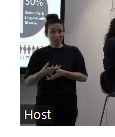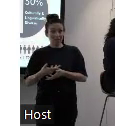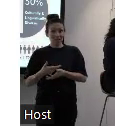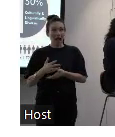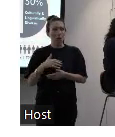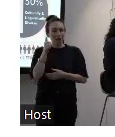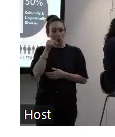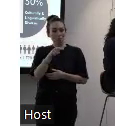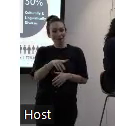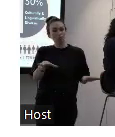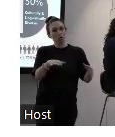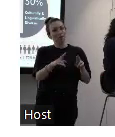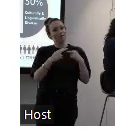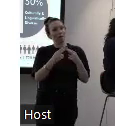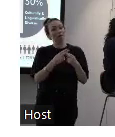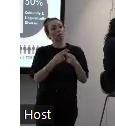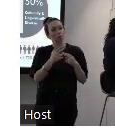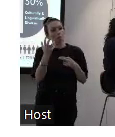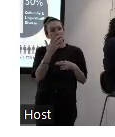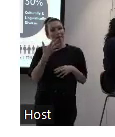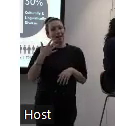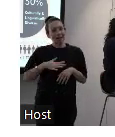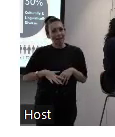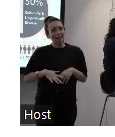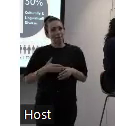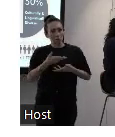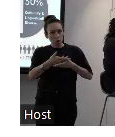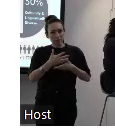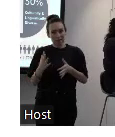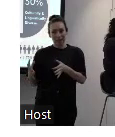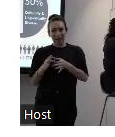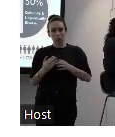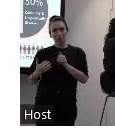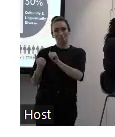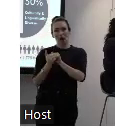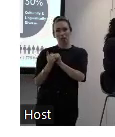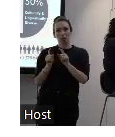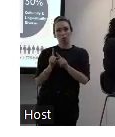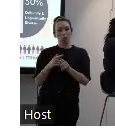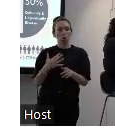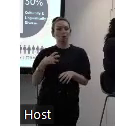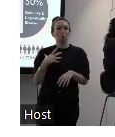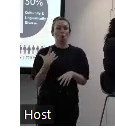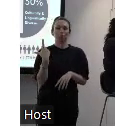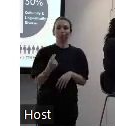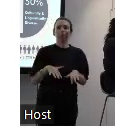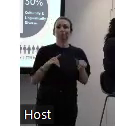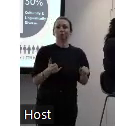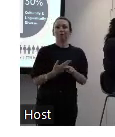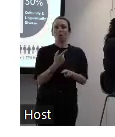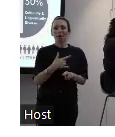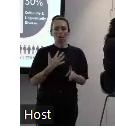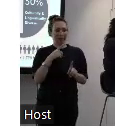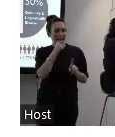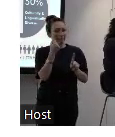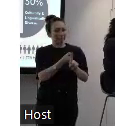these families are likely to be in need and not get the services they need quickly and efficiently. And it's very important that we can advocate for